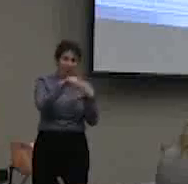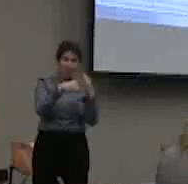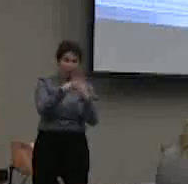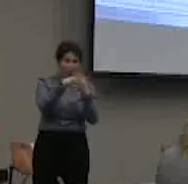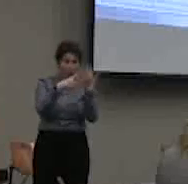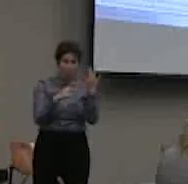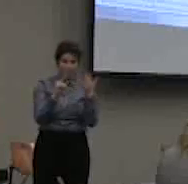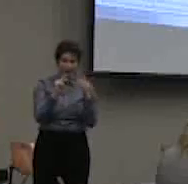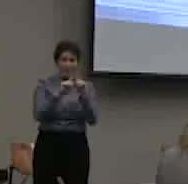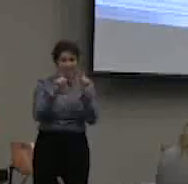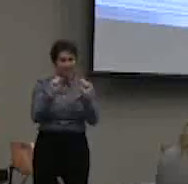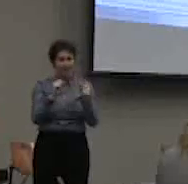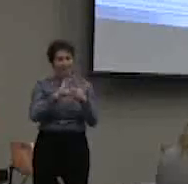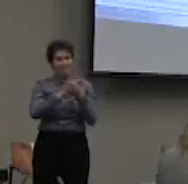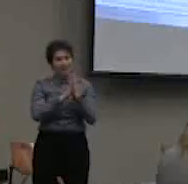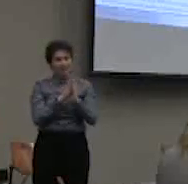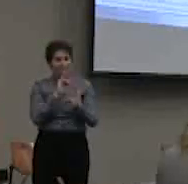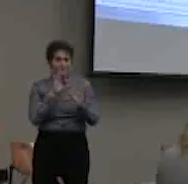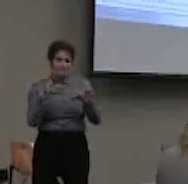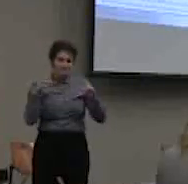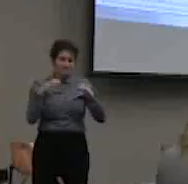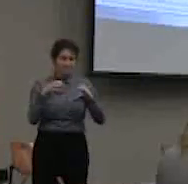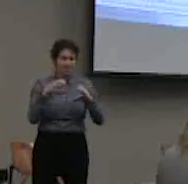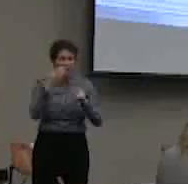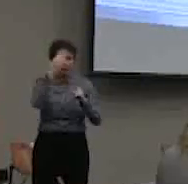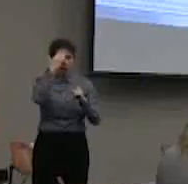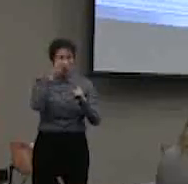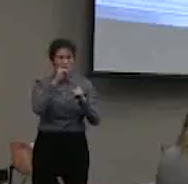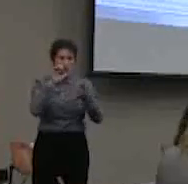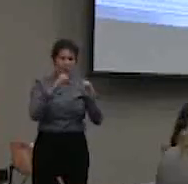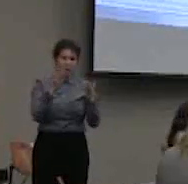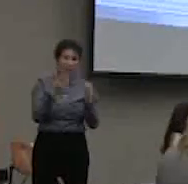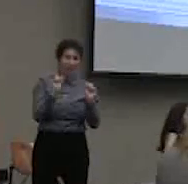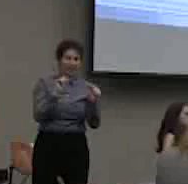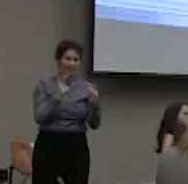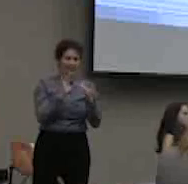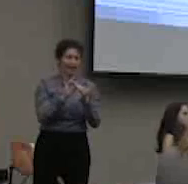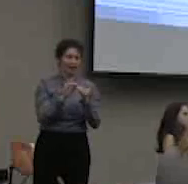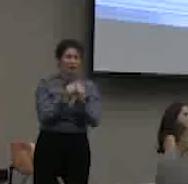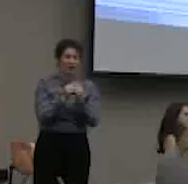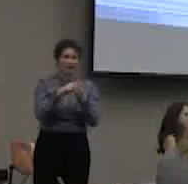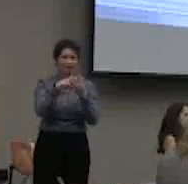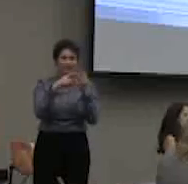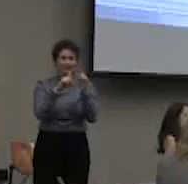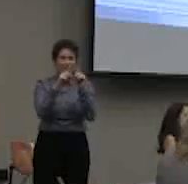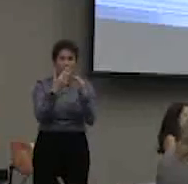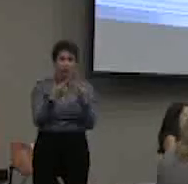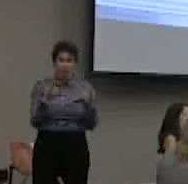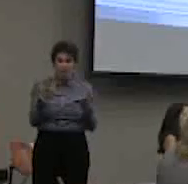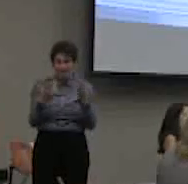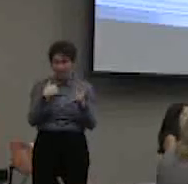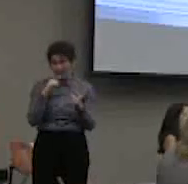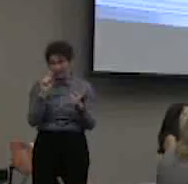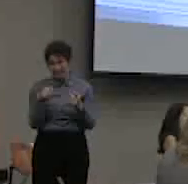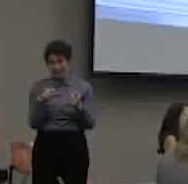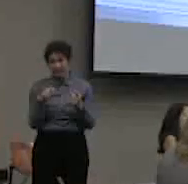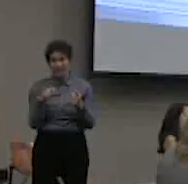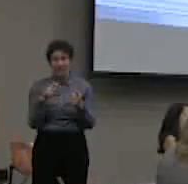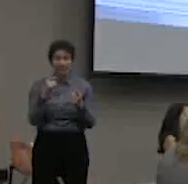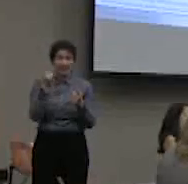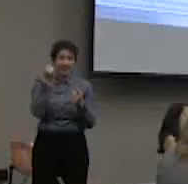but they become the entity that knows who does what and can connect me with a number of resources that I might need, be